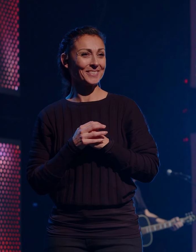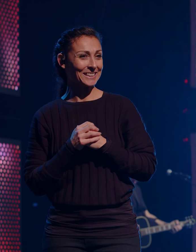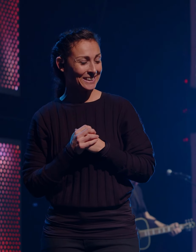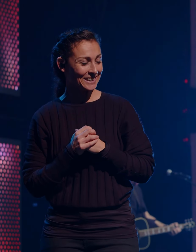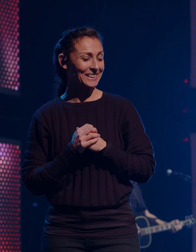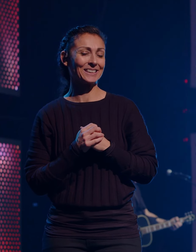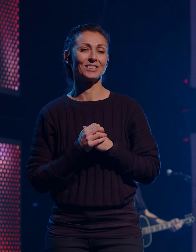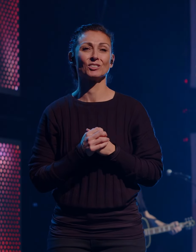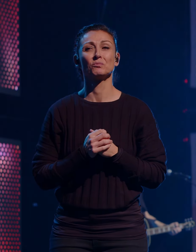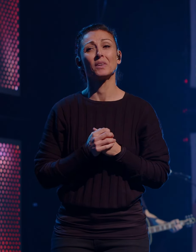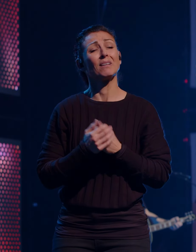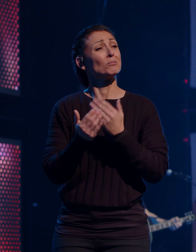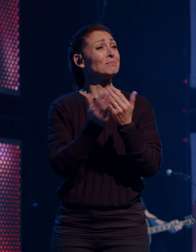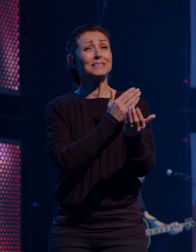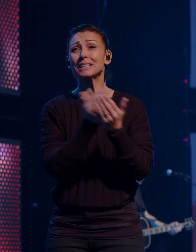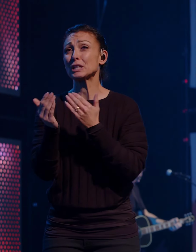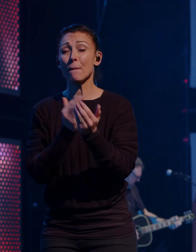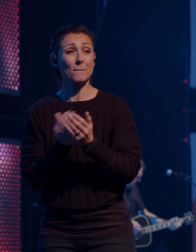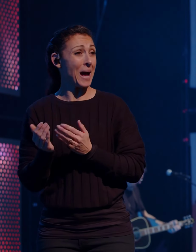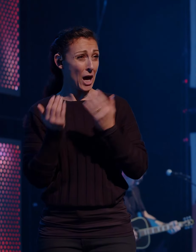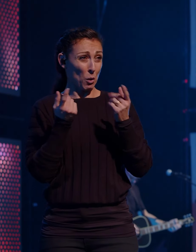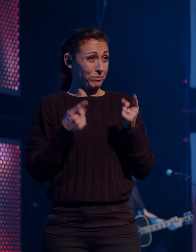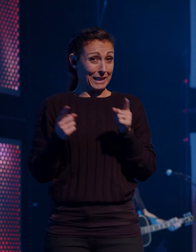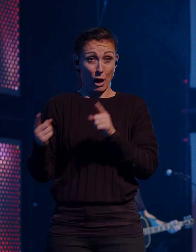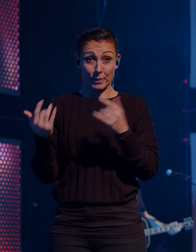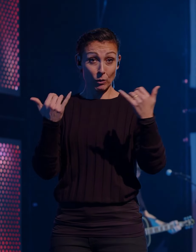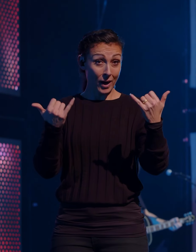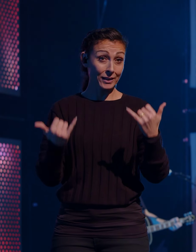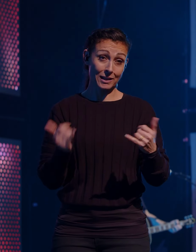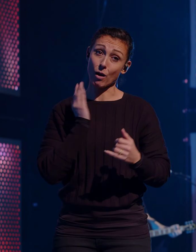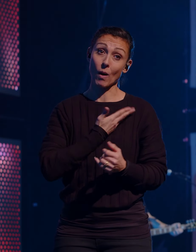No matter what you're going through, God is so good.